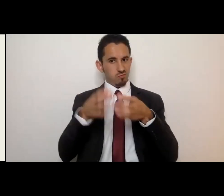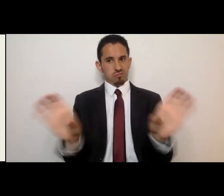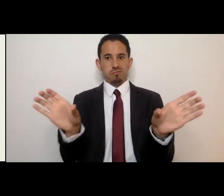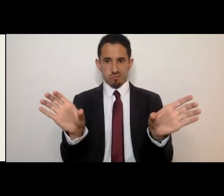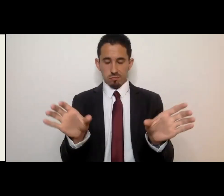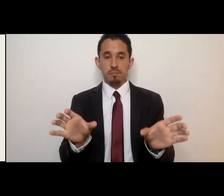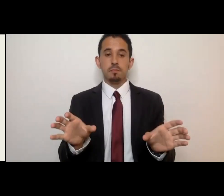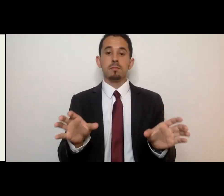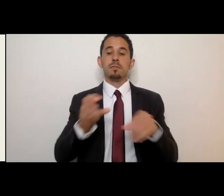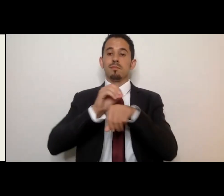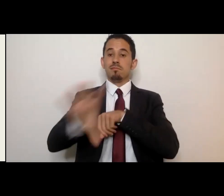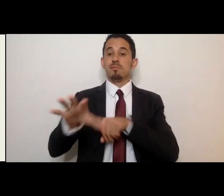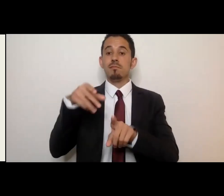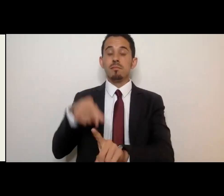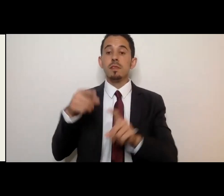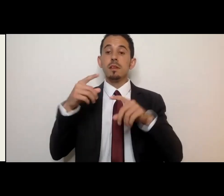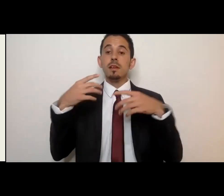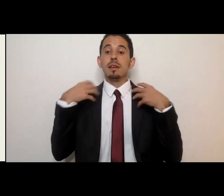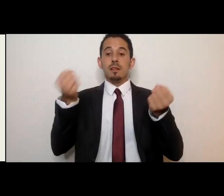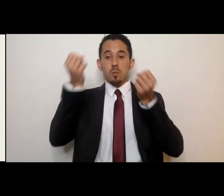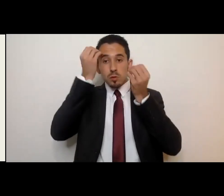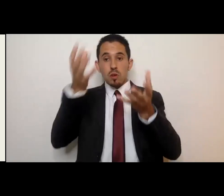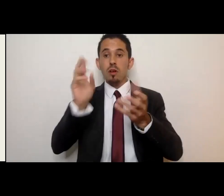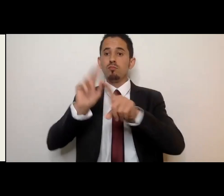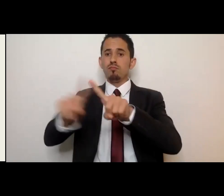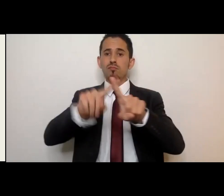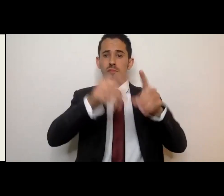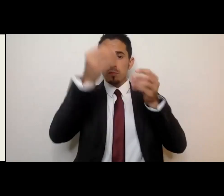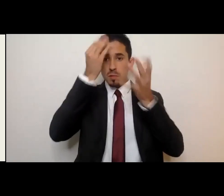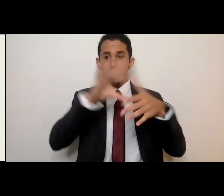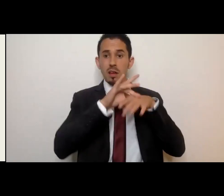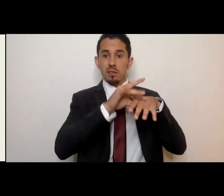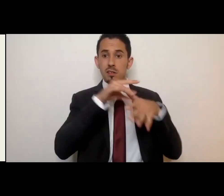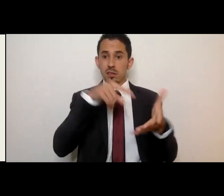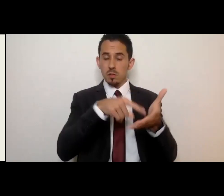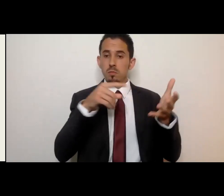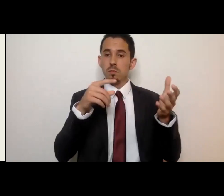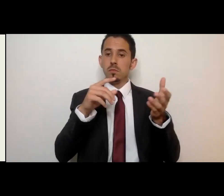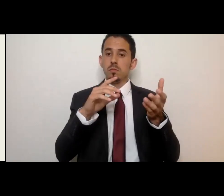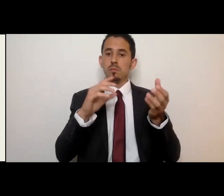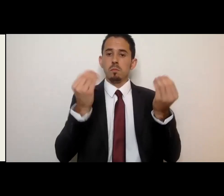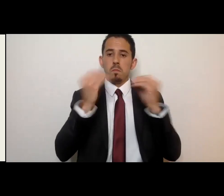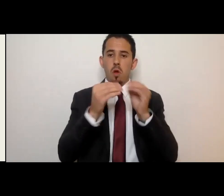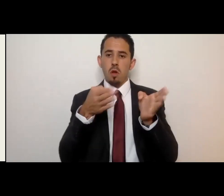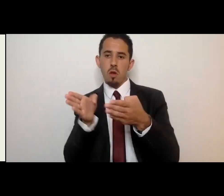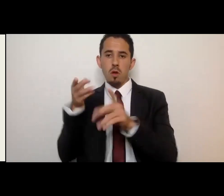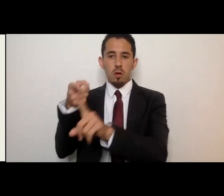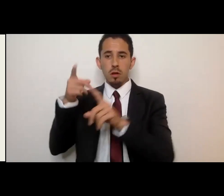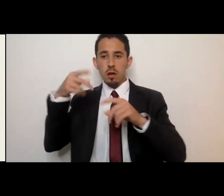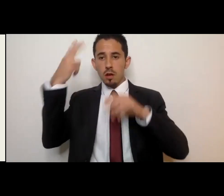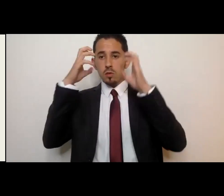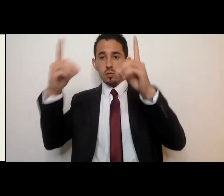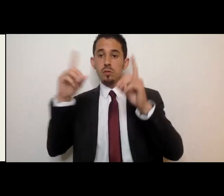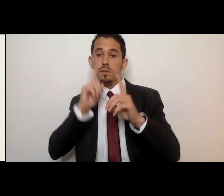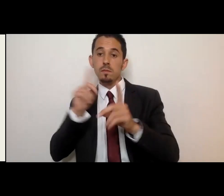educated deaf community. In Rochester, we notice there is this huge divide. When it comes to health information or content that's available, we